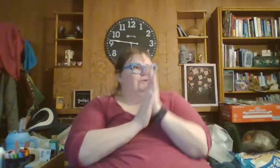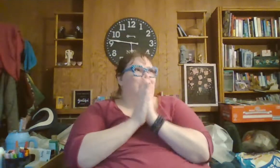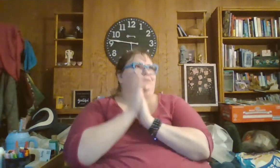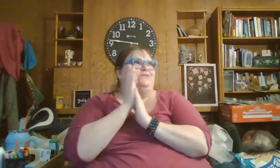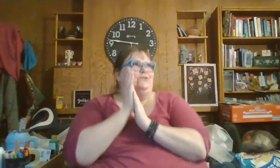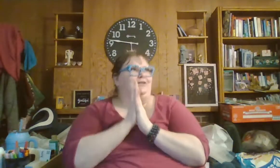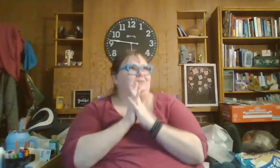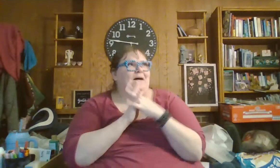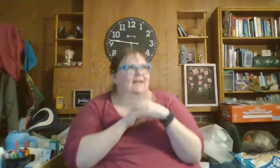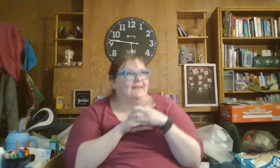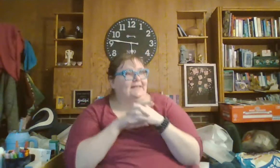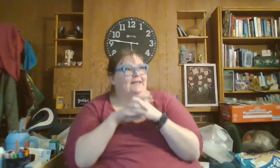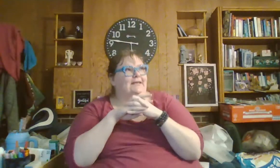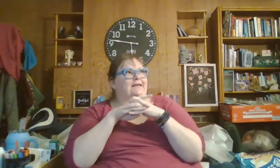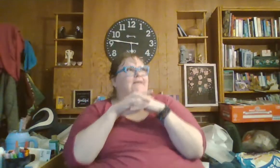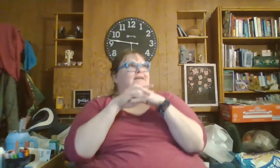moon circles back in